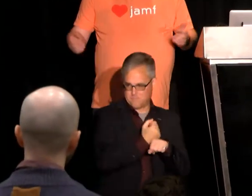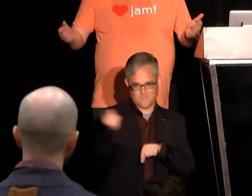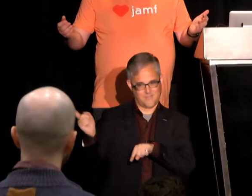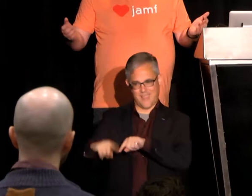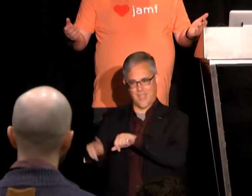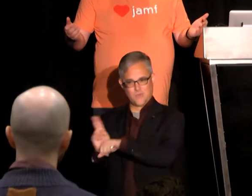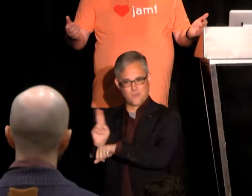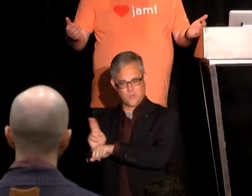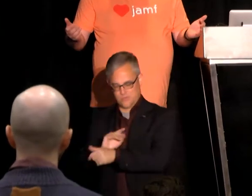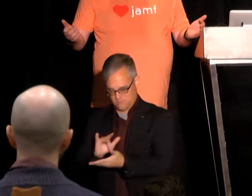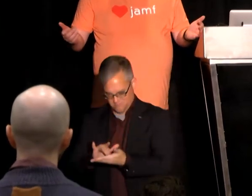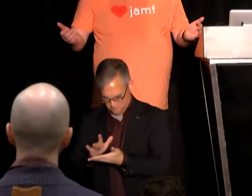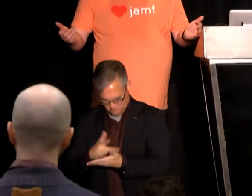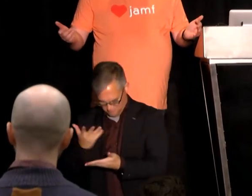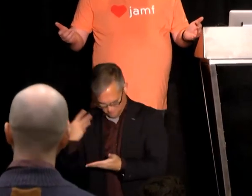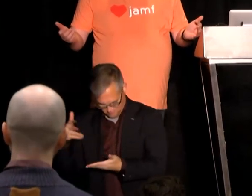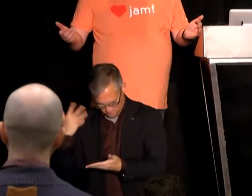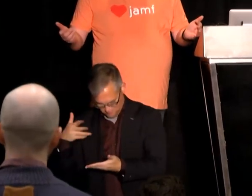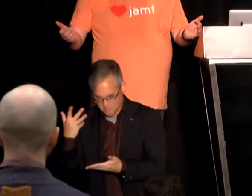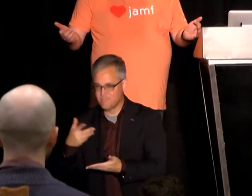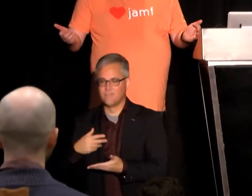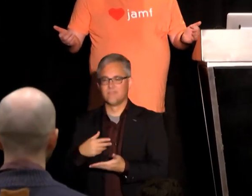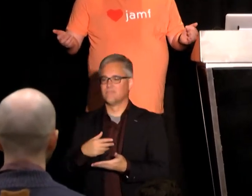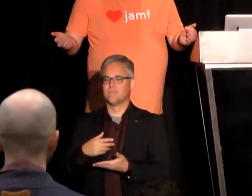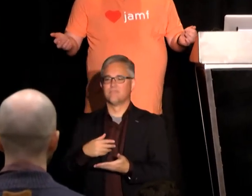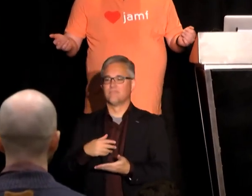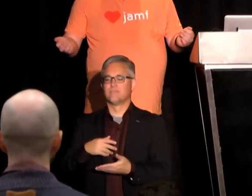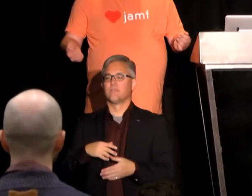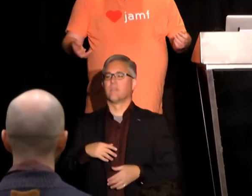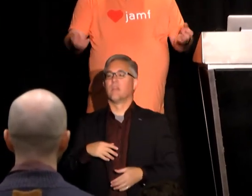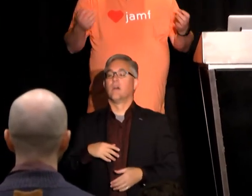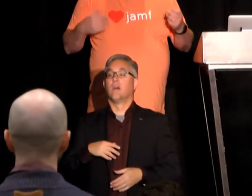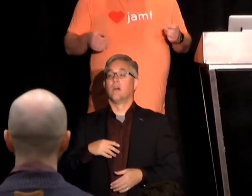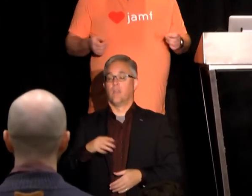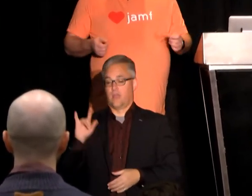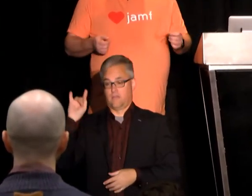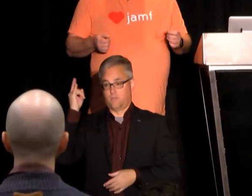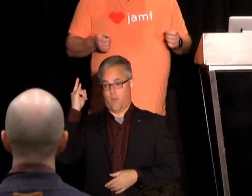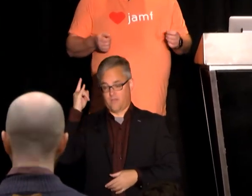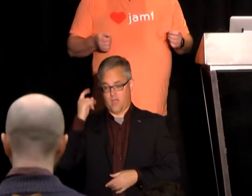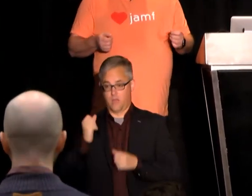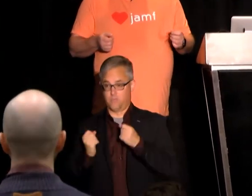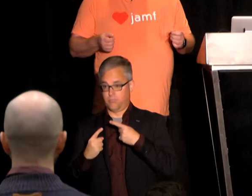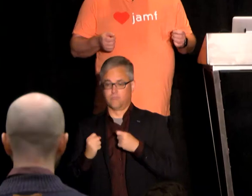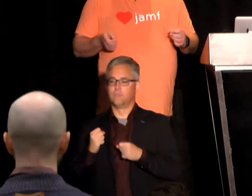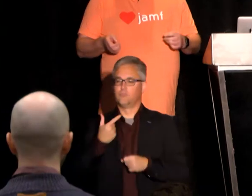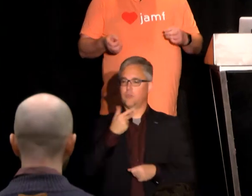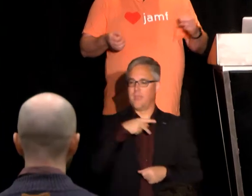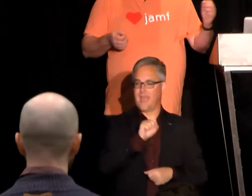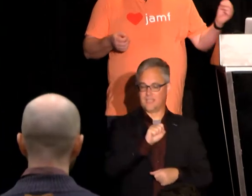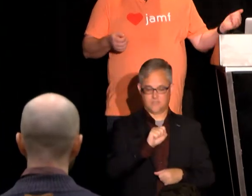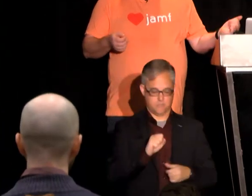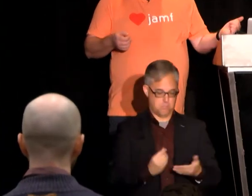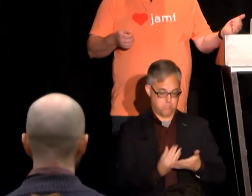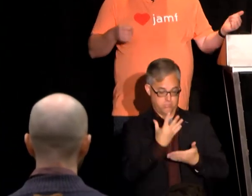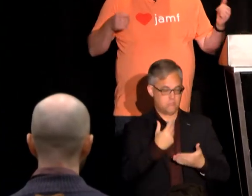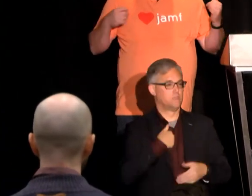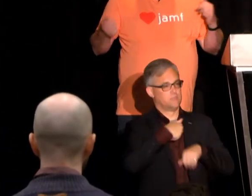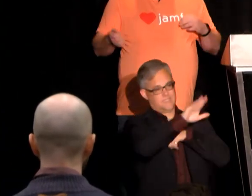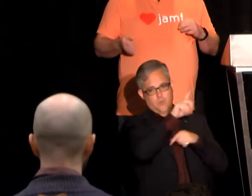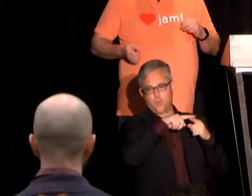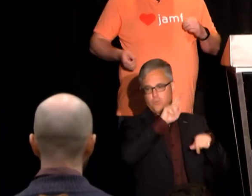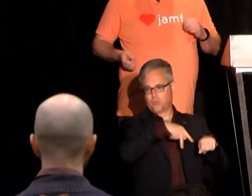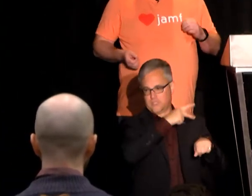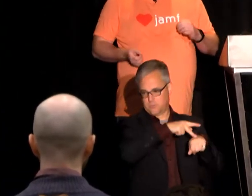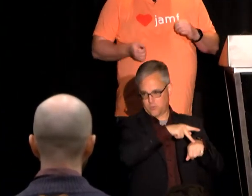they're completely useless if they hit Wi-Fi ever again. As soon as they hit Wi-Fi, we're getting those GPS locations, and we're sending those out to principals,